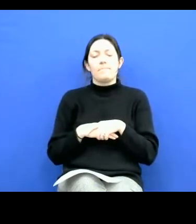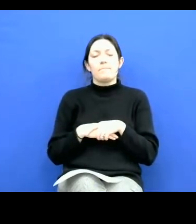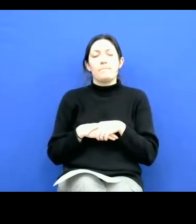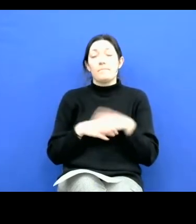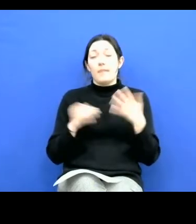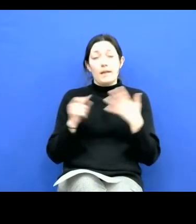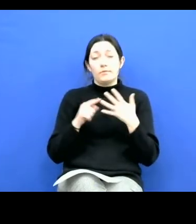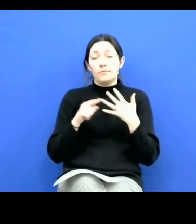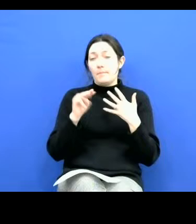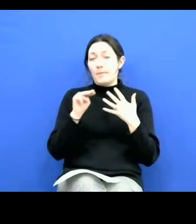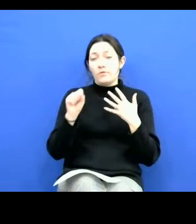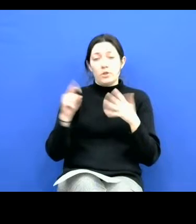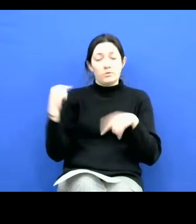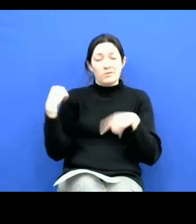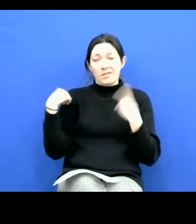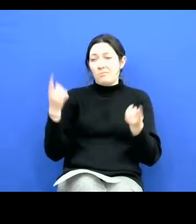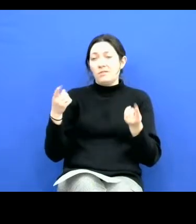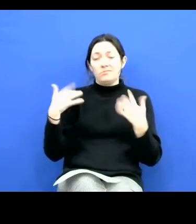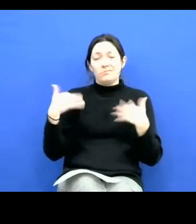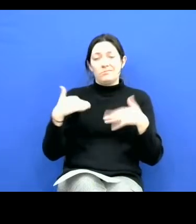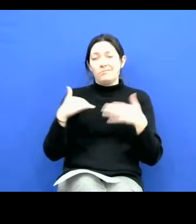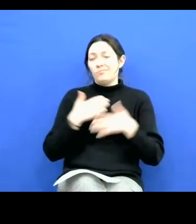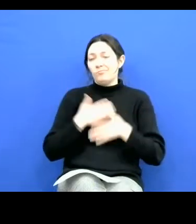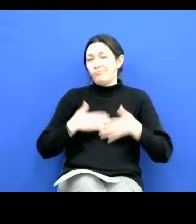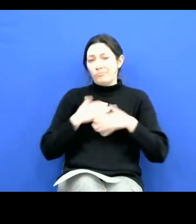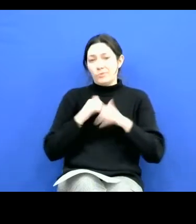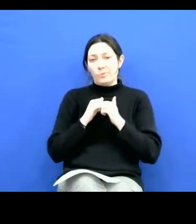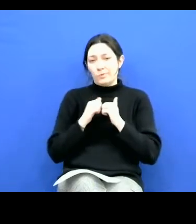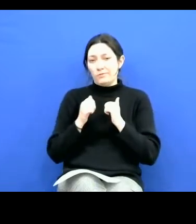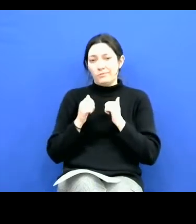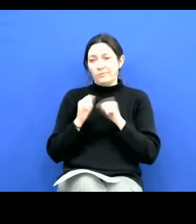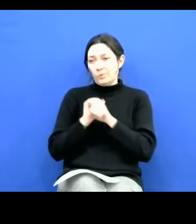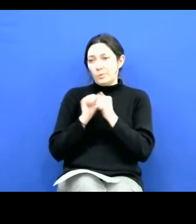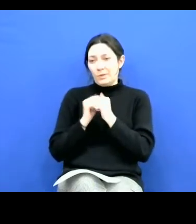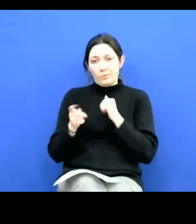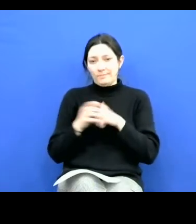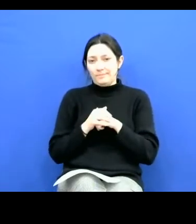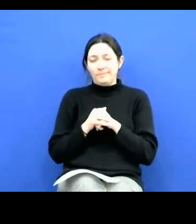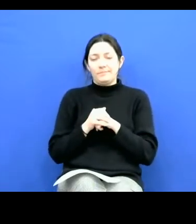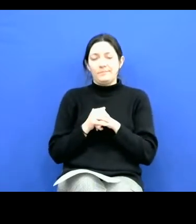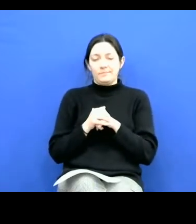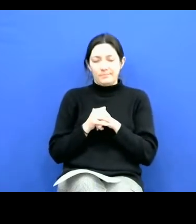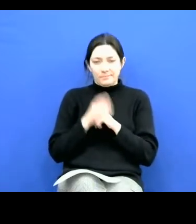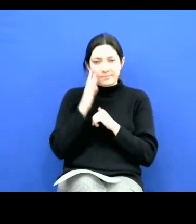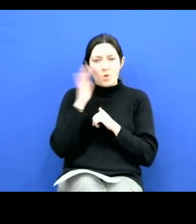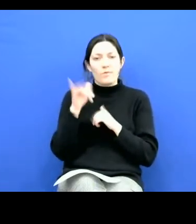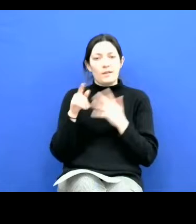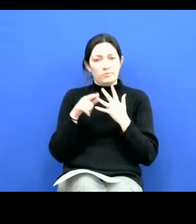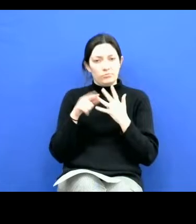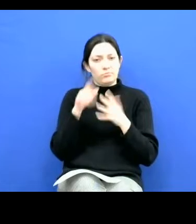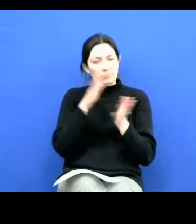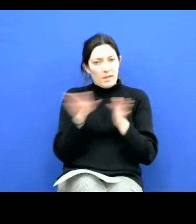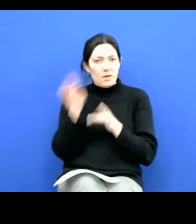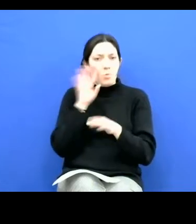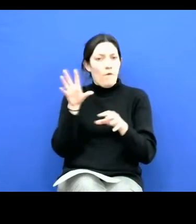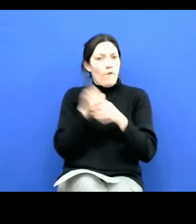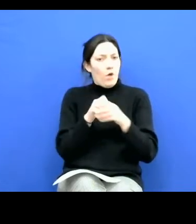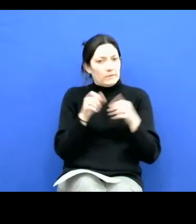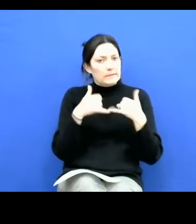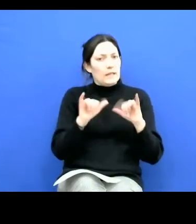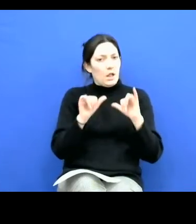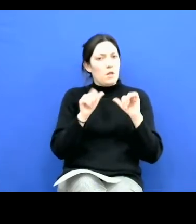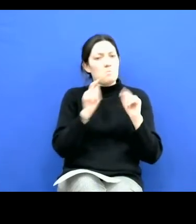she's just been a real pleasure to serve with. So I know she's planning to stay involved in a number